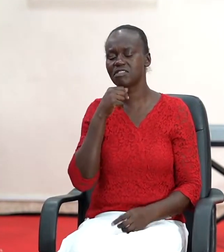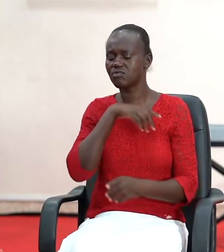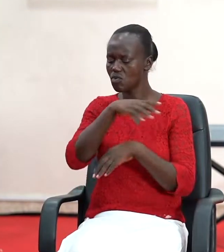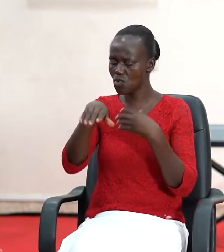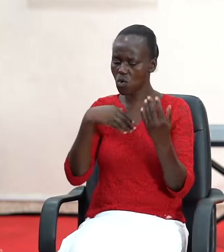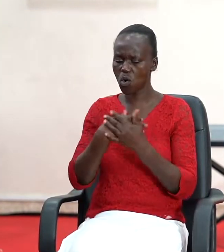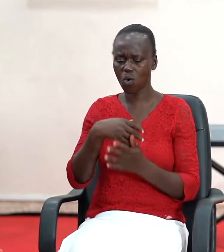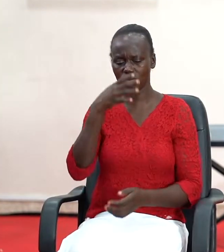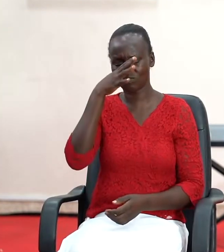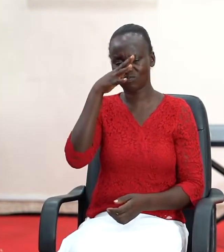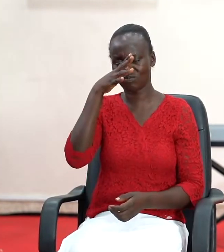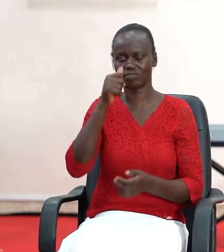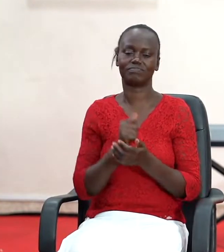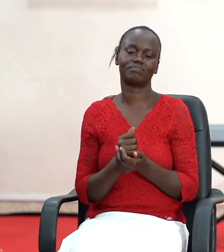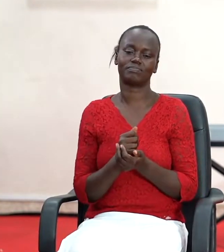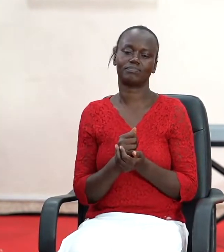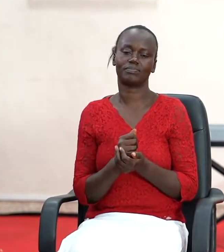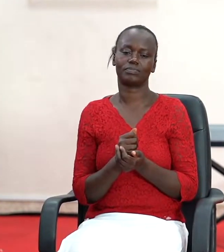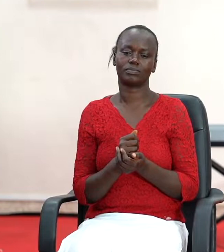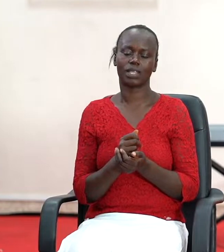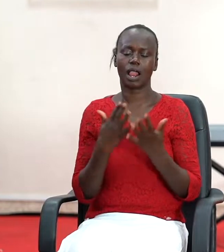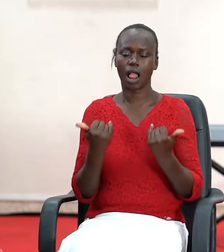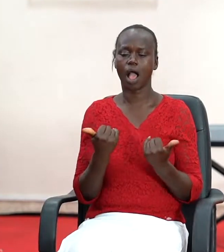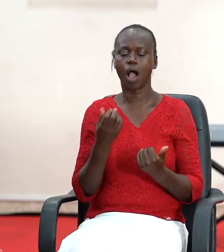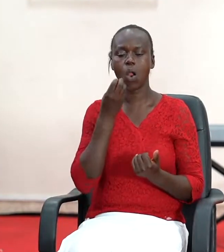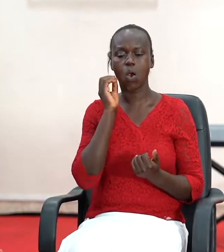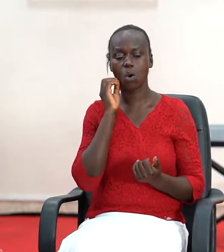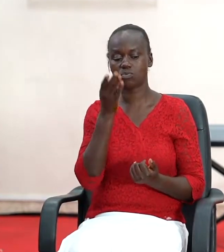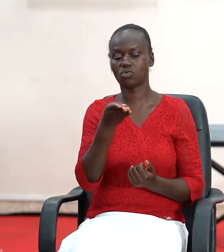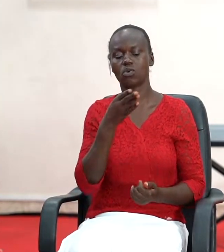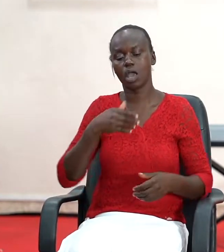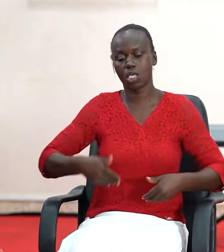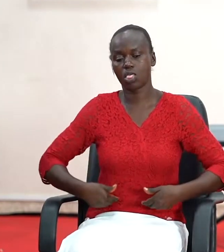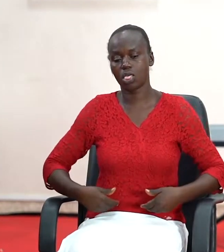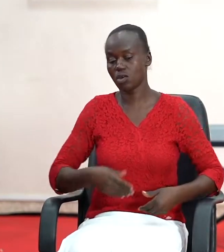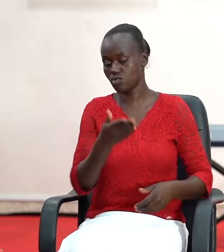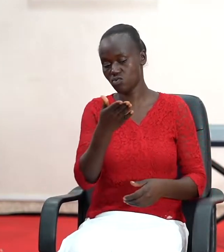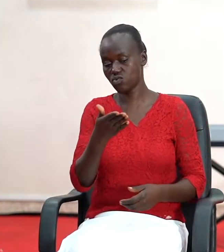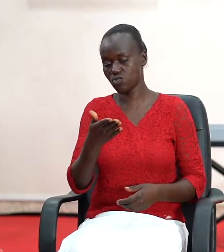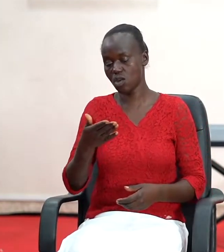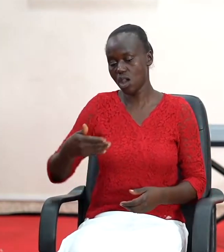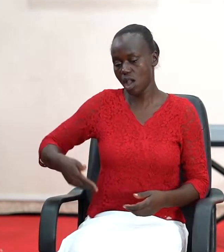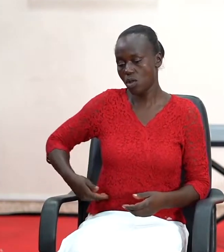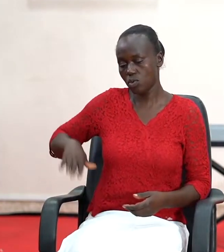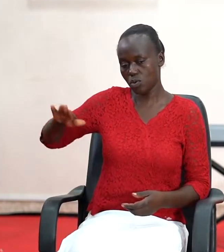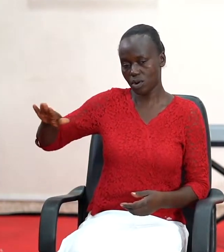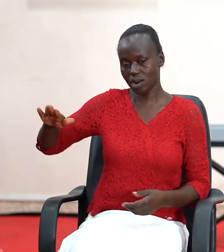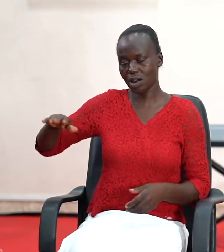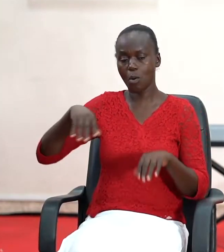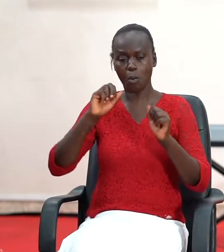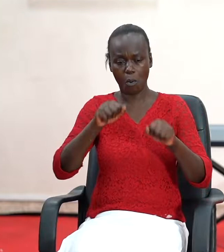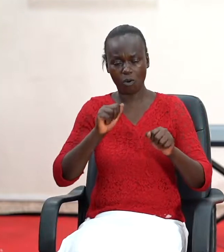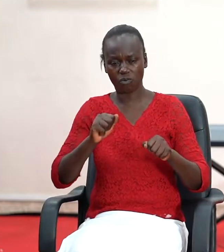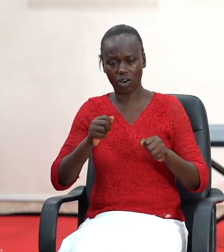liar and the father of all lies. So at home, where kijana, where tini, unaweza focus on the